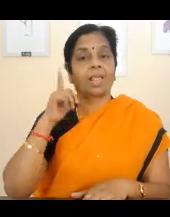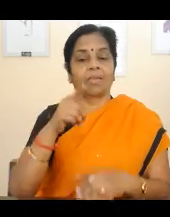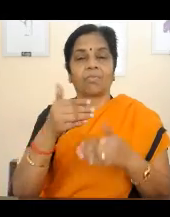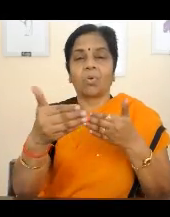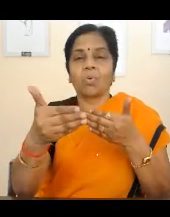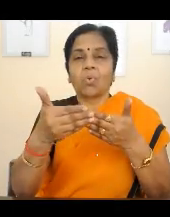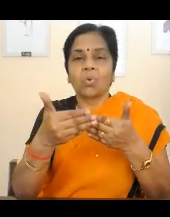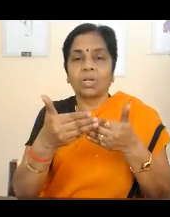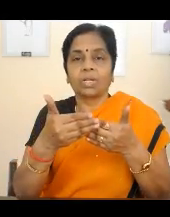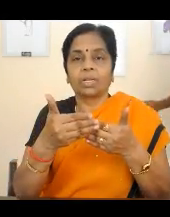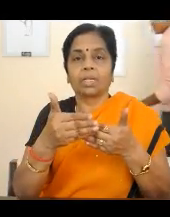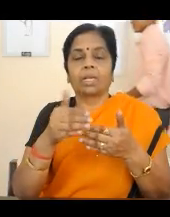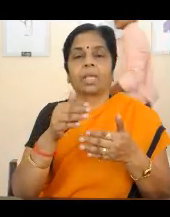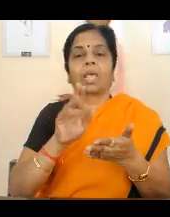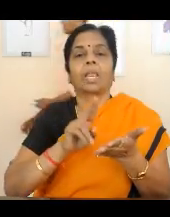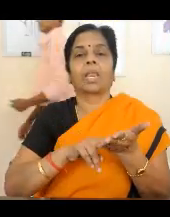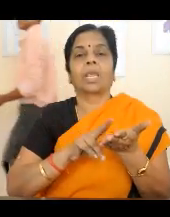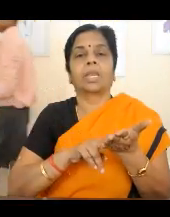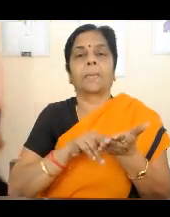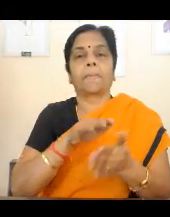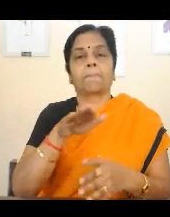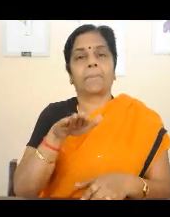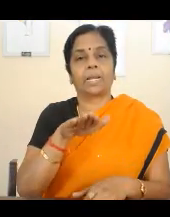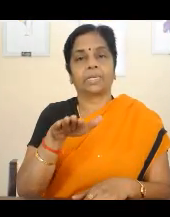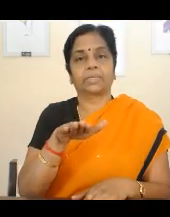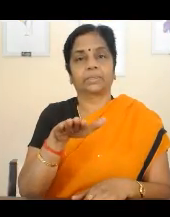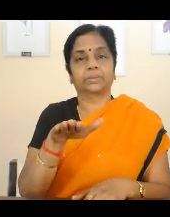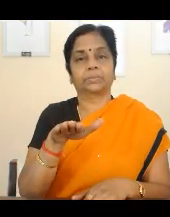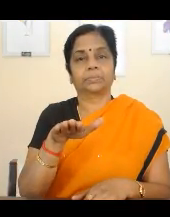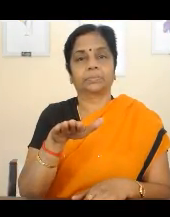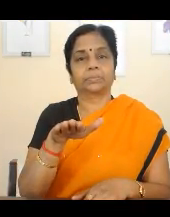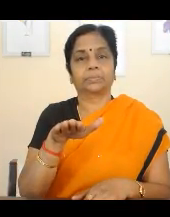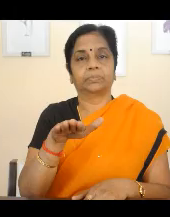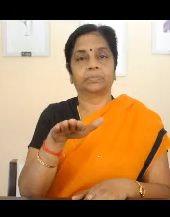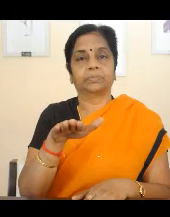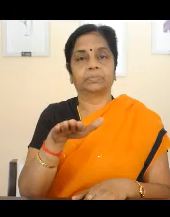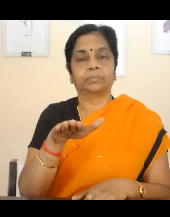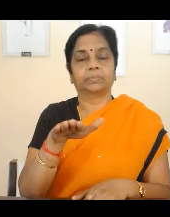to their native home.